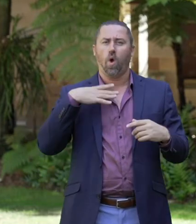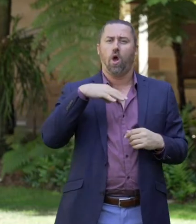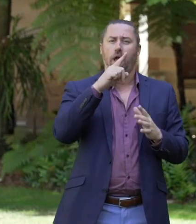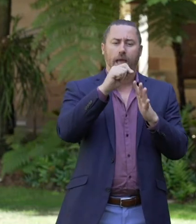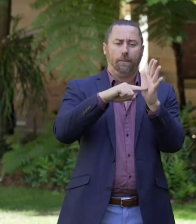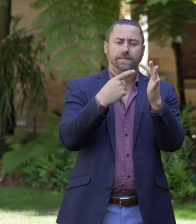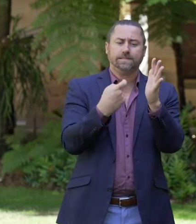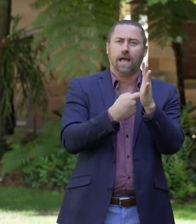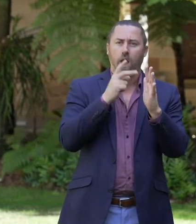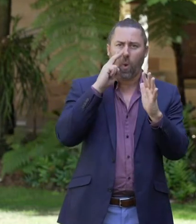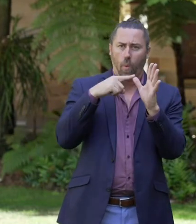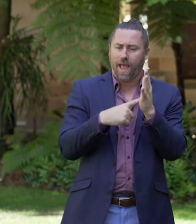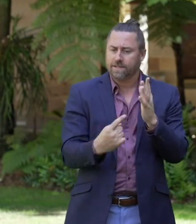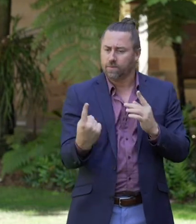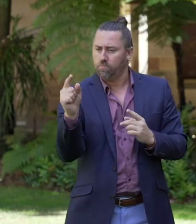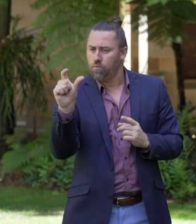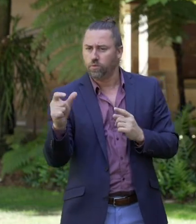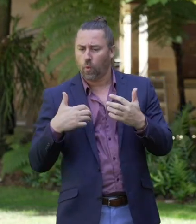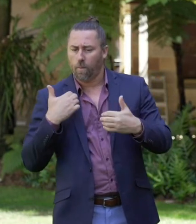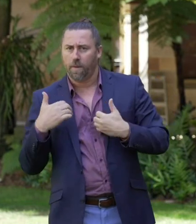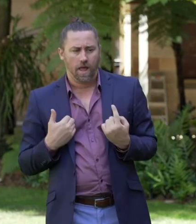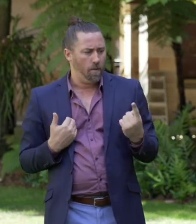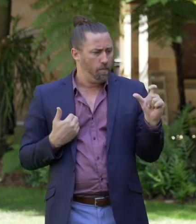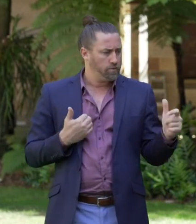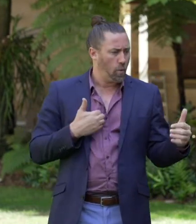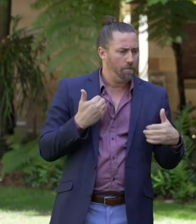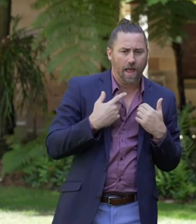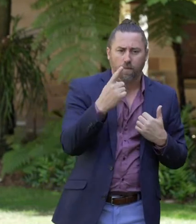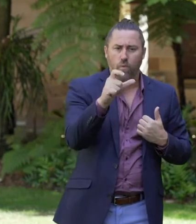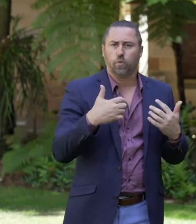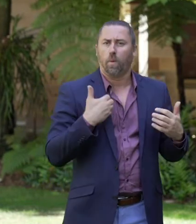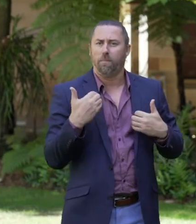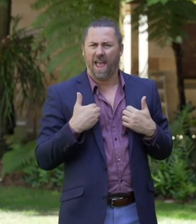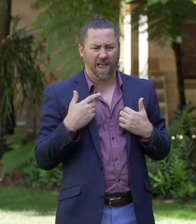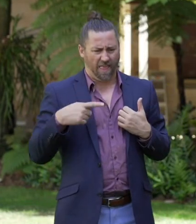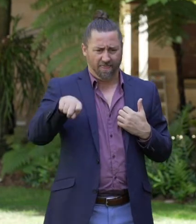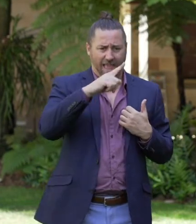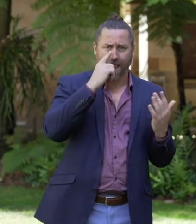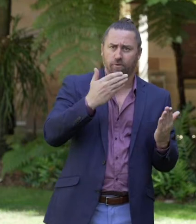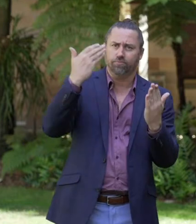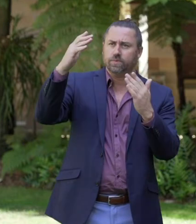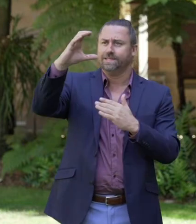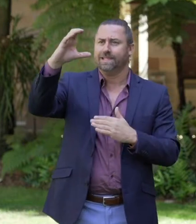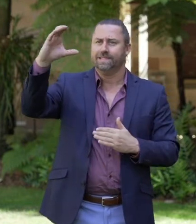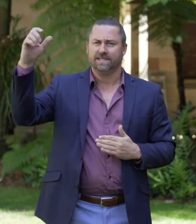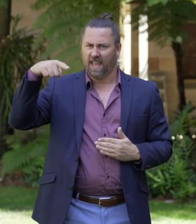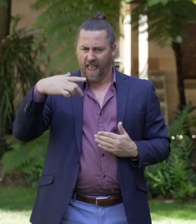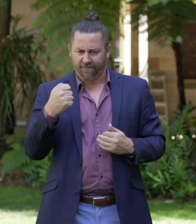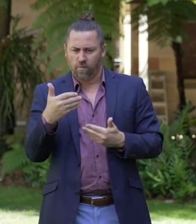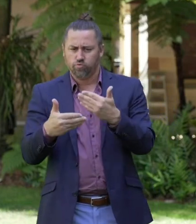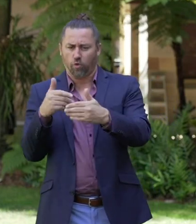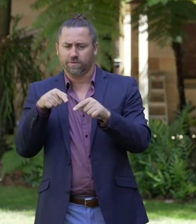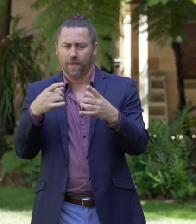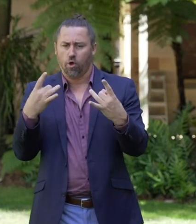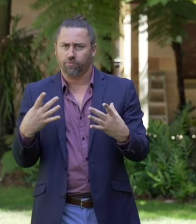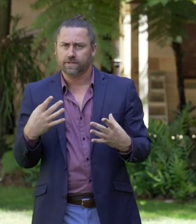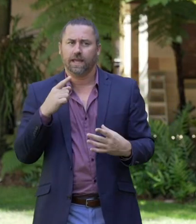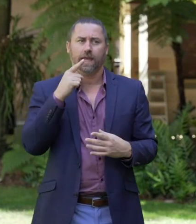Because the individual complaints, there's a whole range of mechanisms that are out there for people to have a look at. This is about